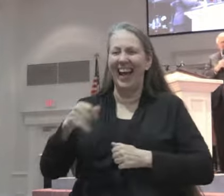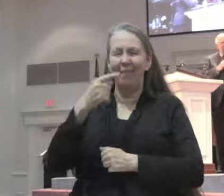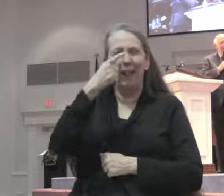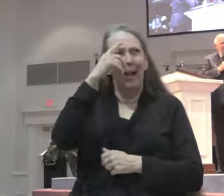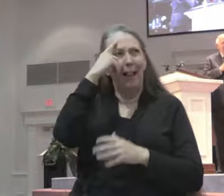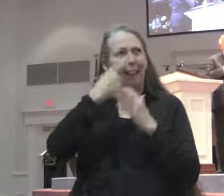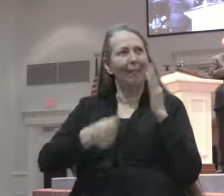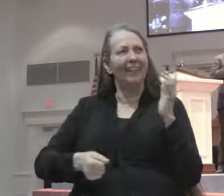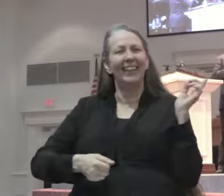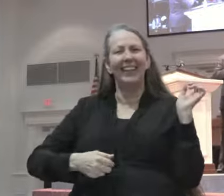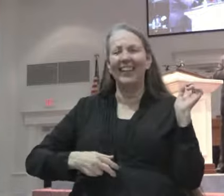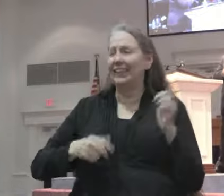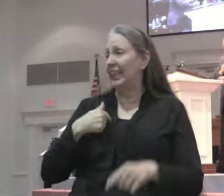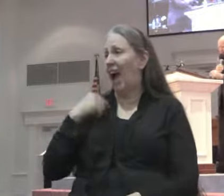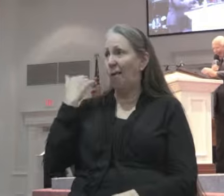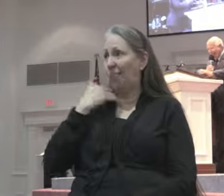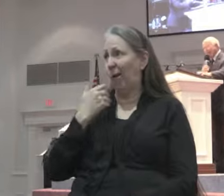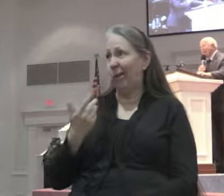But you guys,